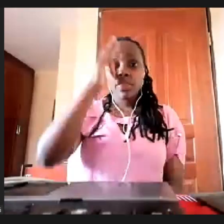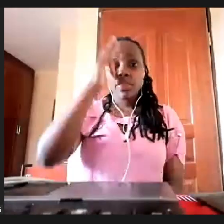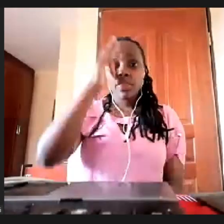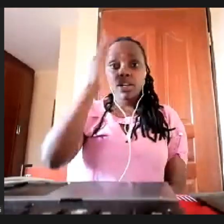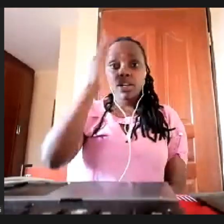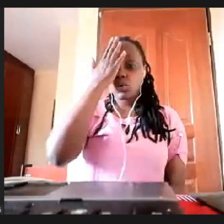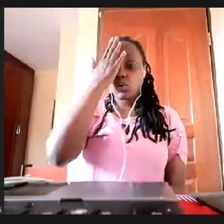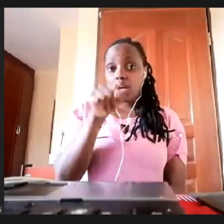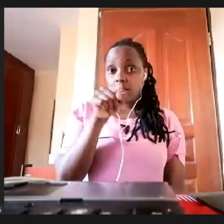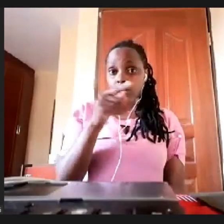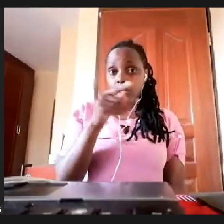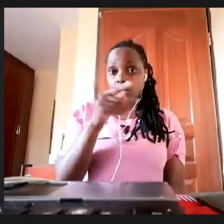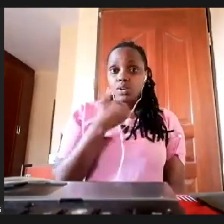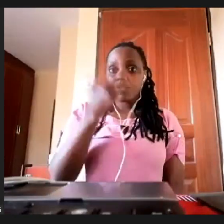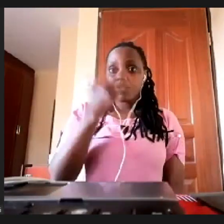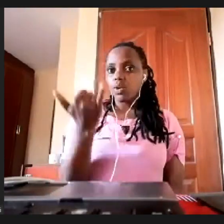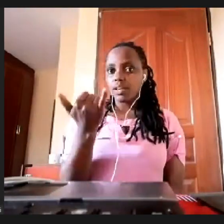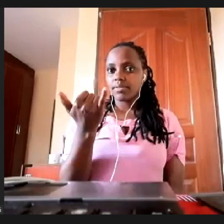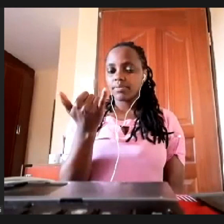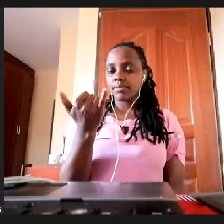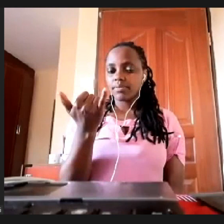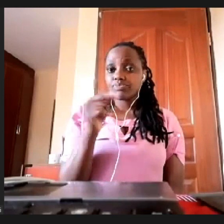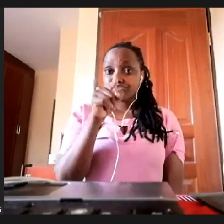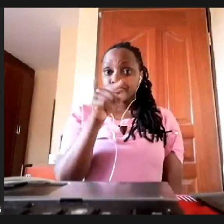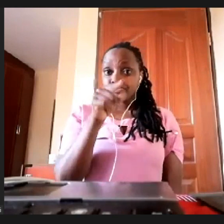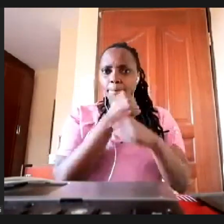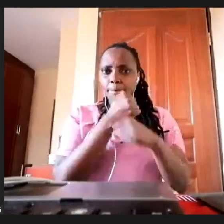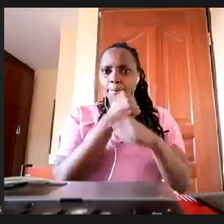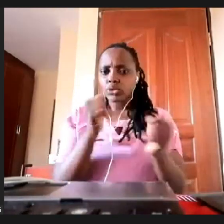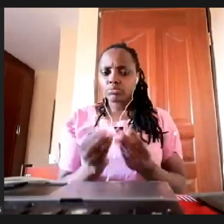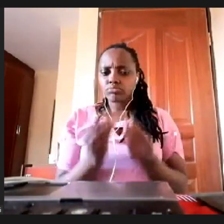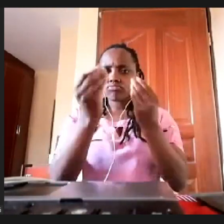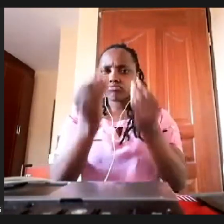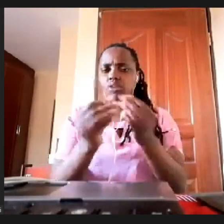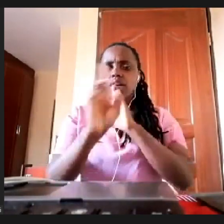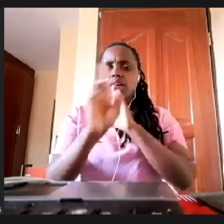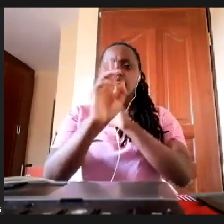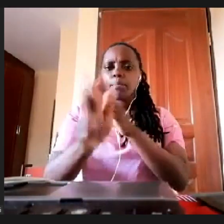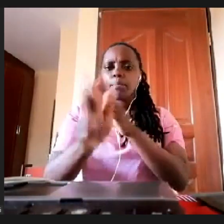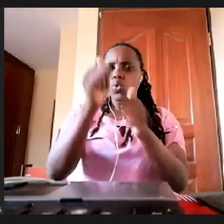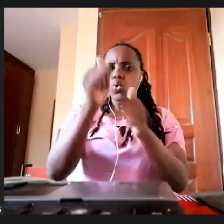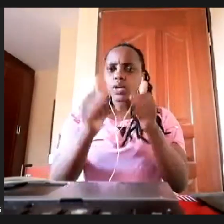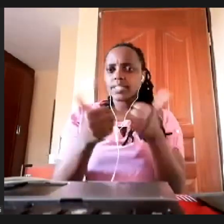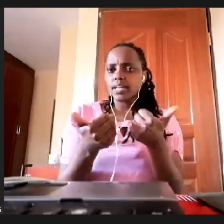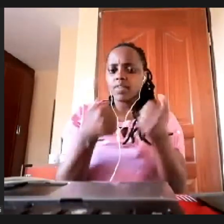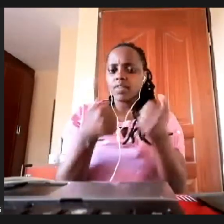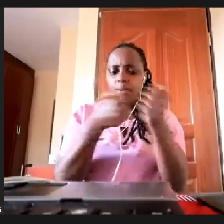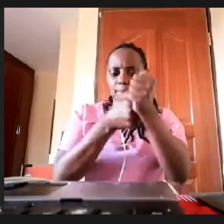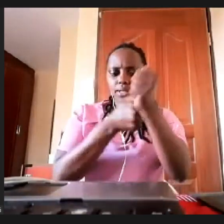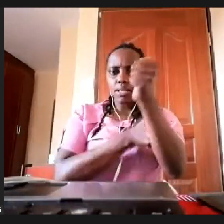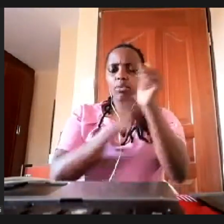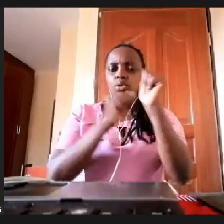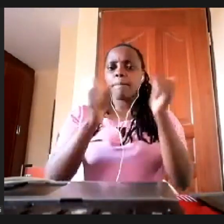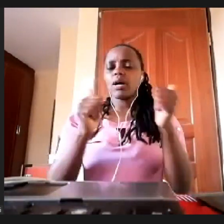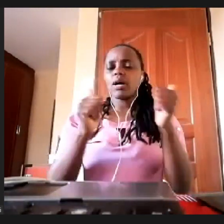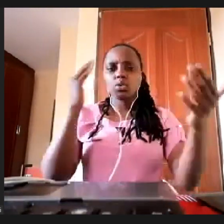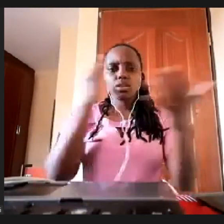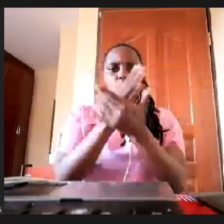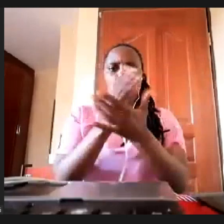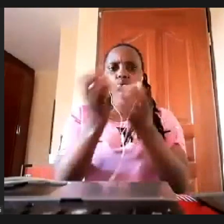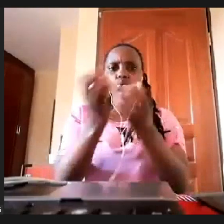this is you cannot present a report that is not backed by factual